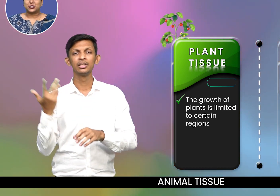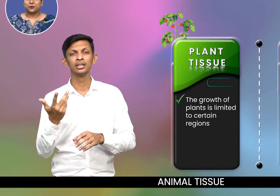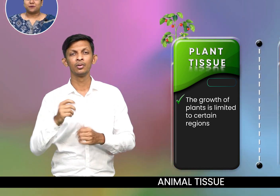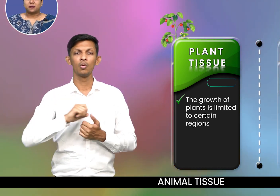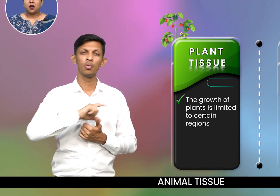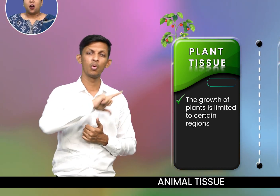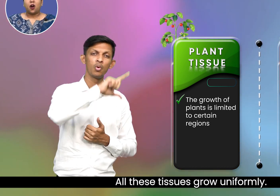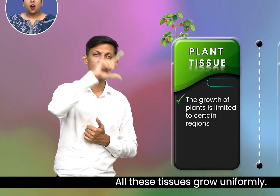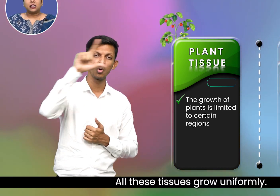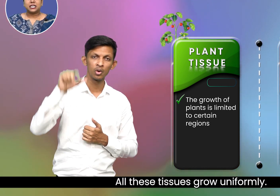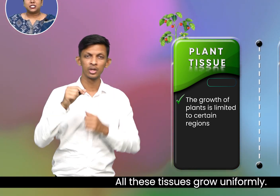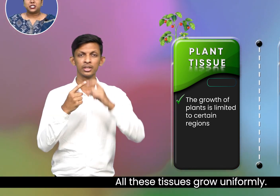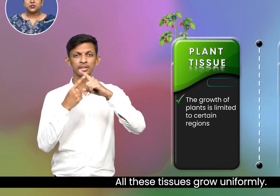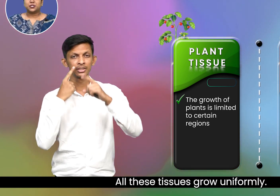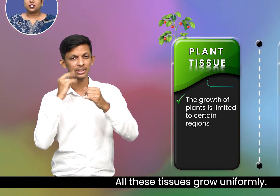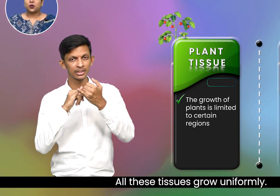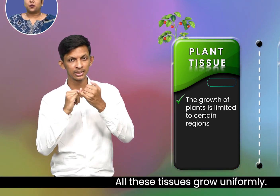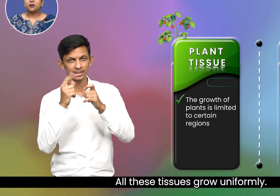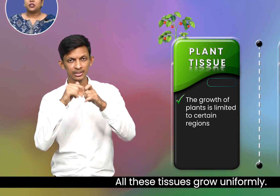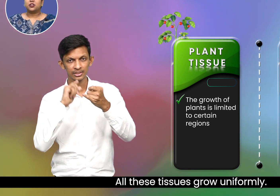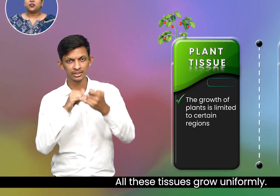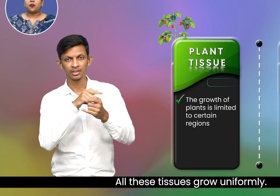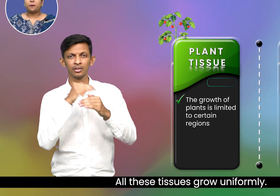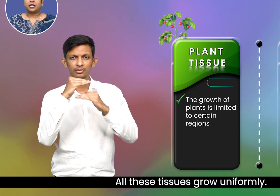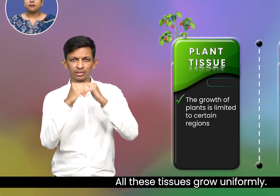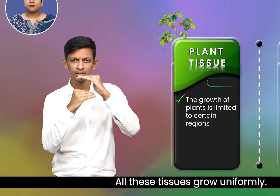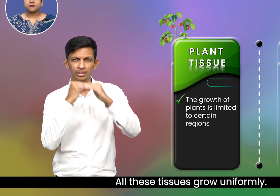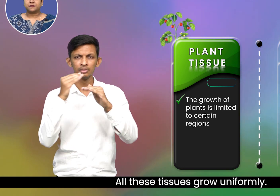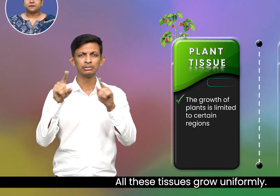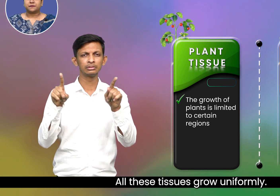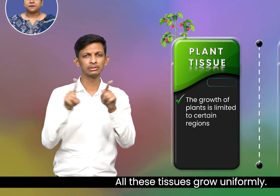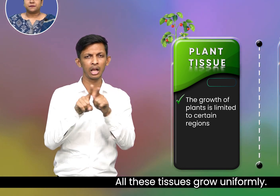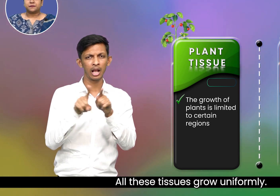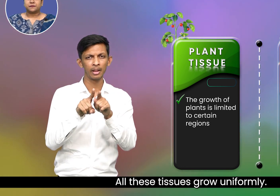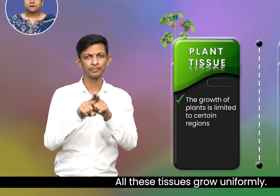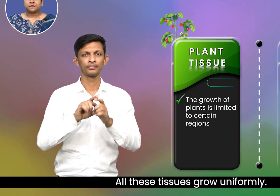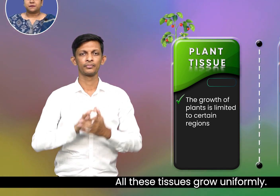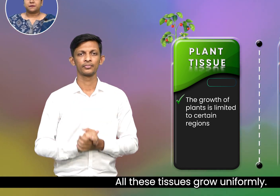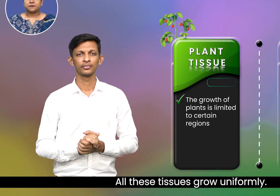Animal tissue. All these tissues grow uniformly.